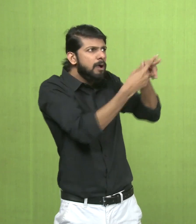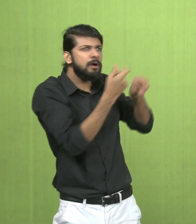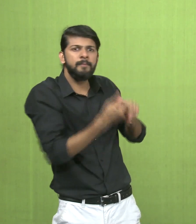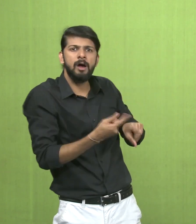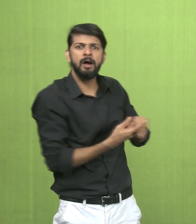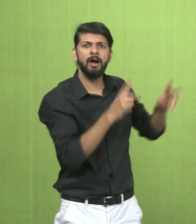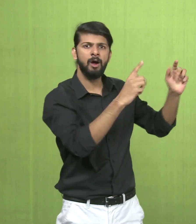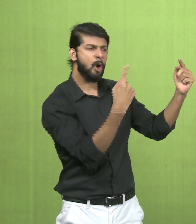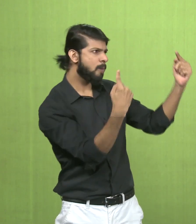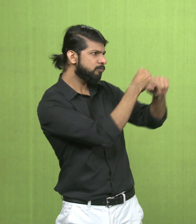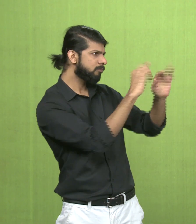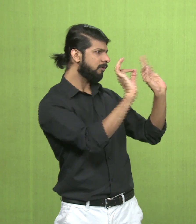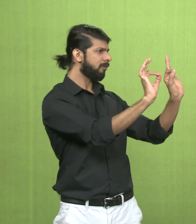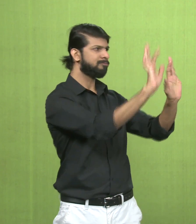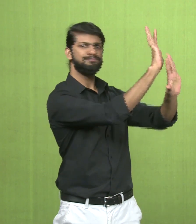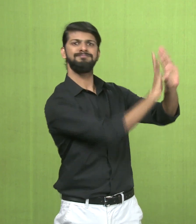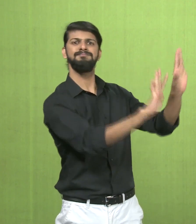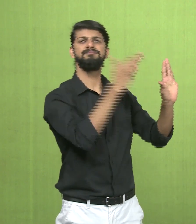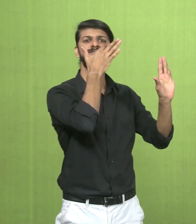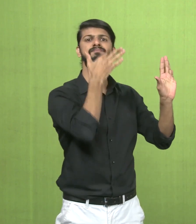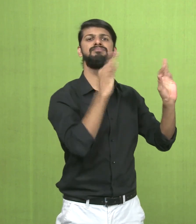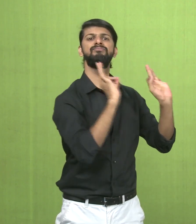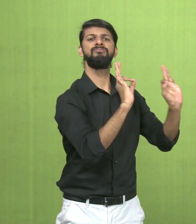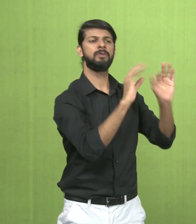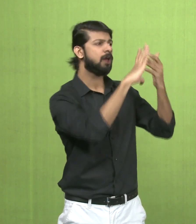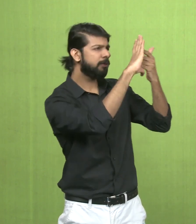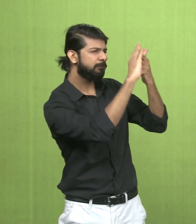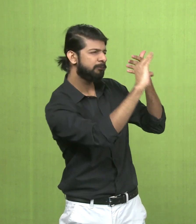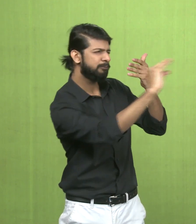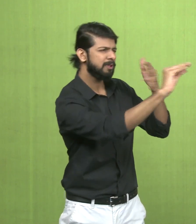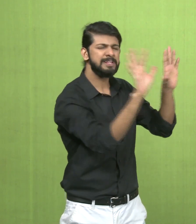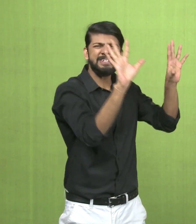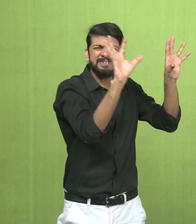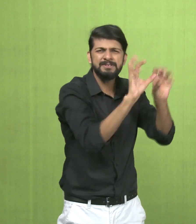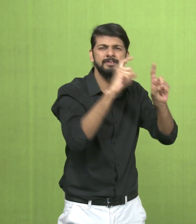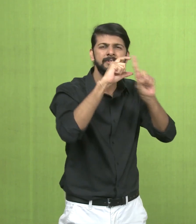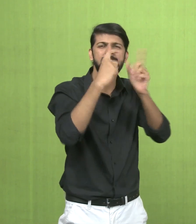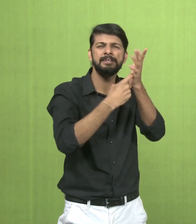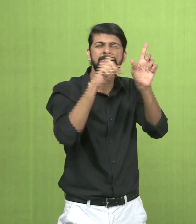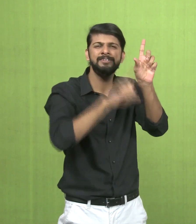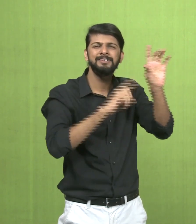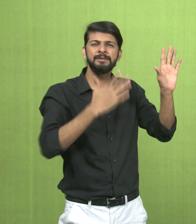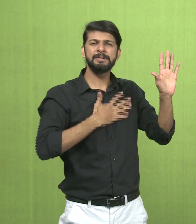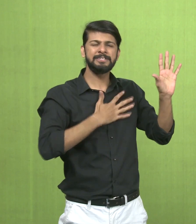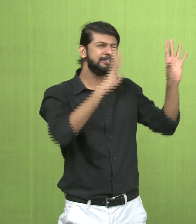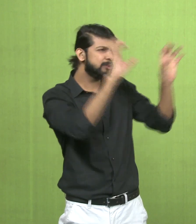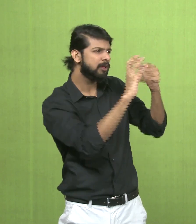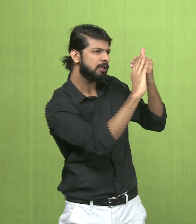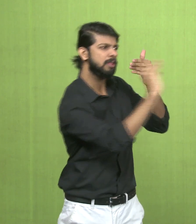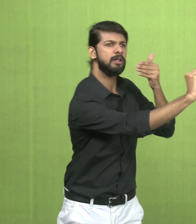blue. There are different colors which are used, and if there is something dry or if there is depth which is being